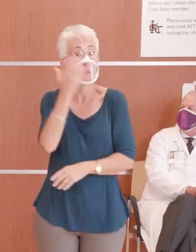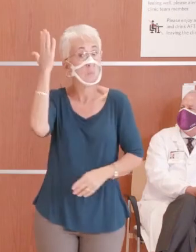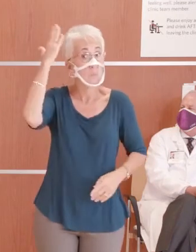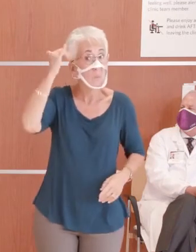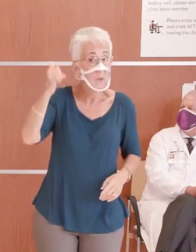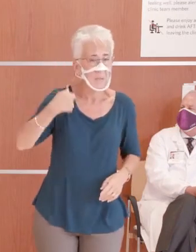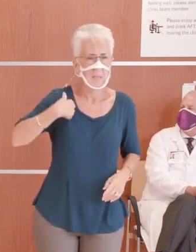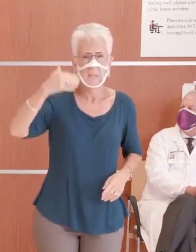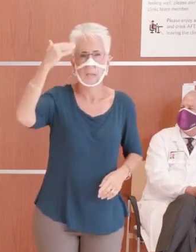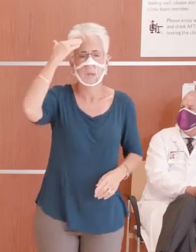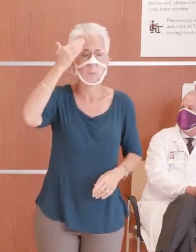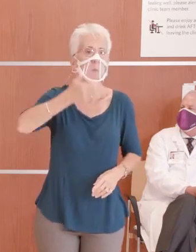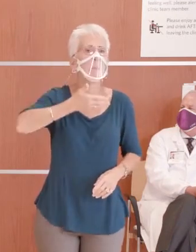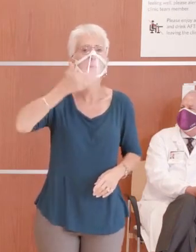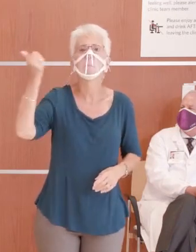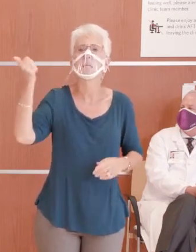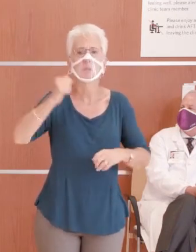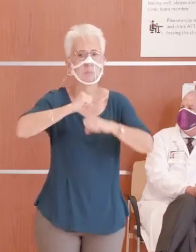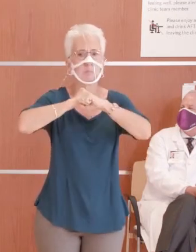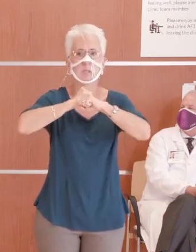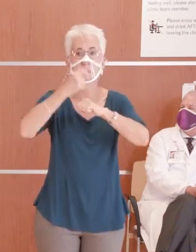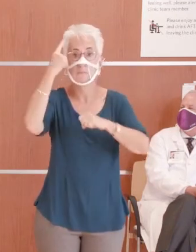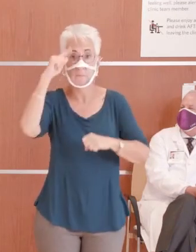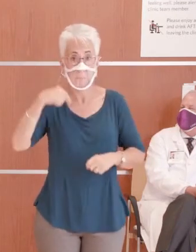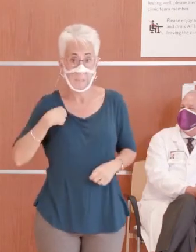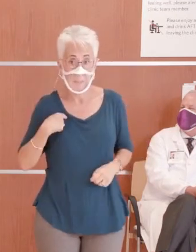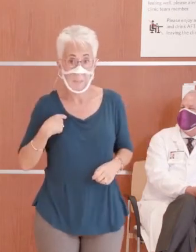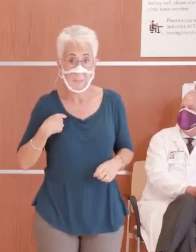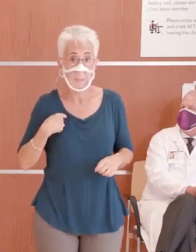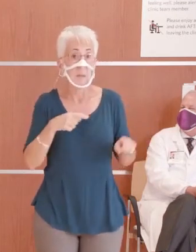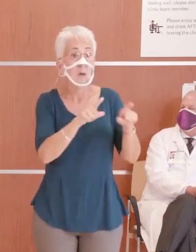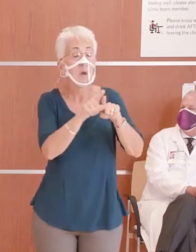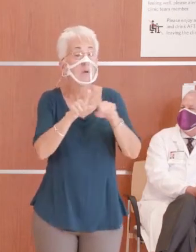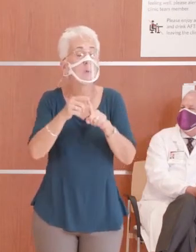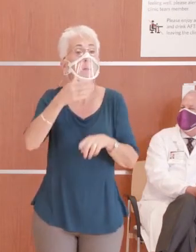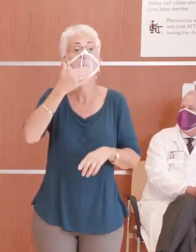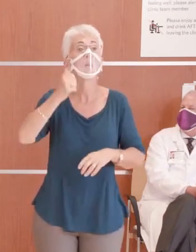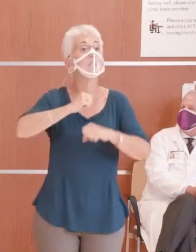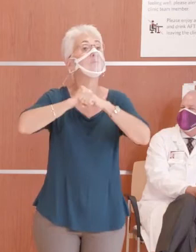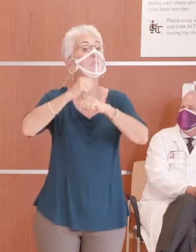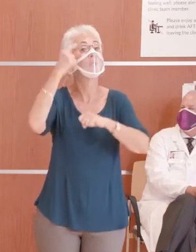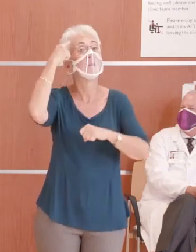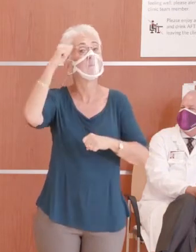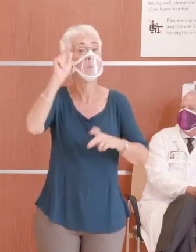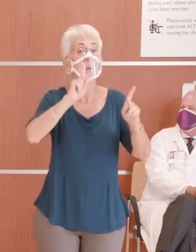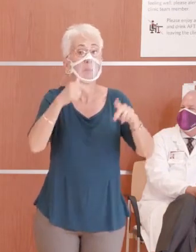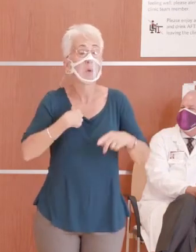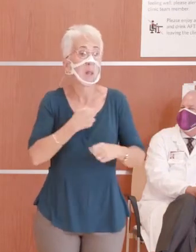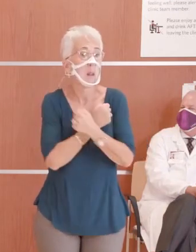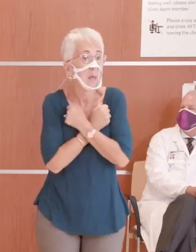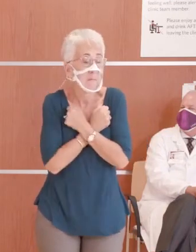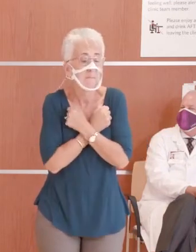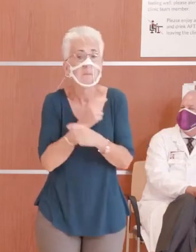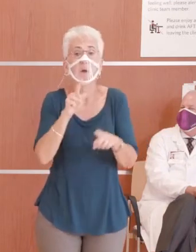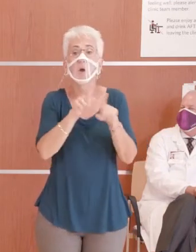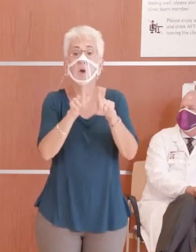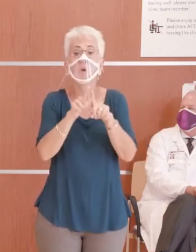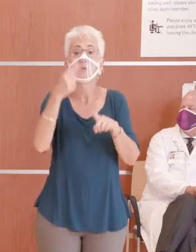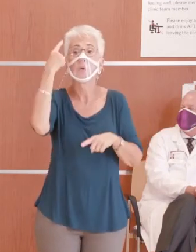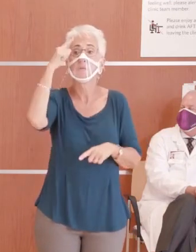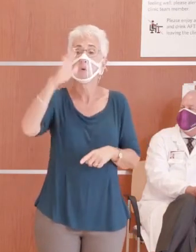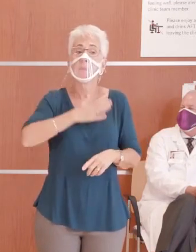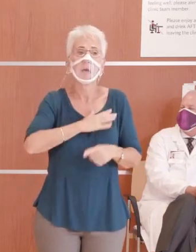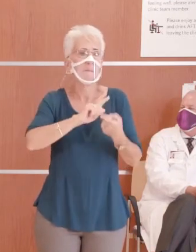that this would be the best protection for me against COVID, but also for my loved ones, also for my friends, for